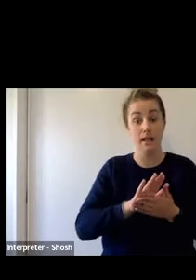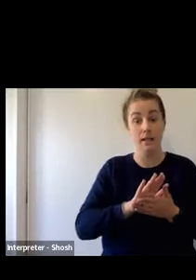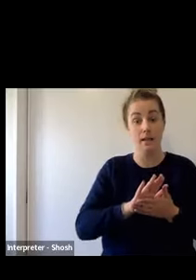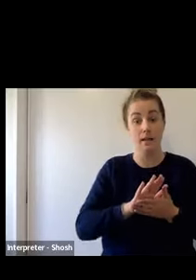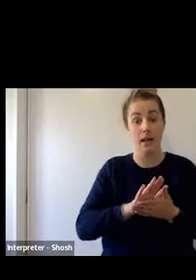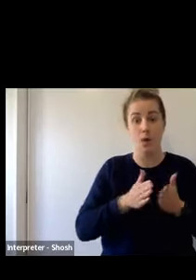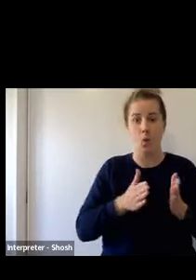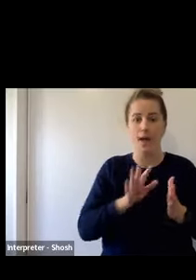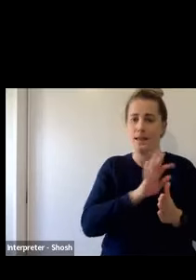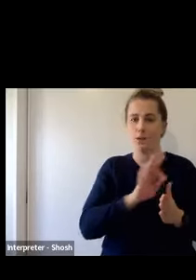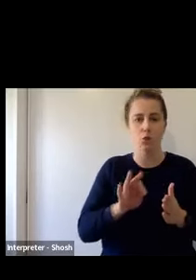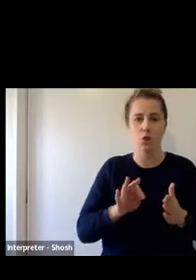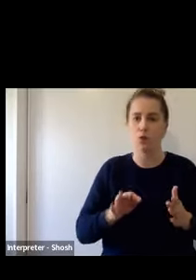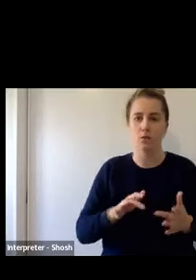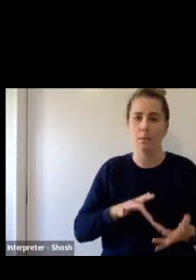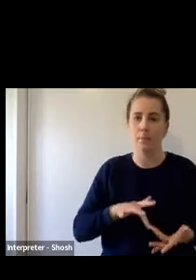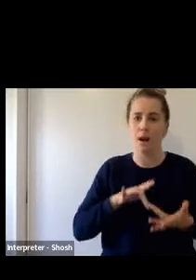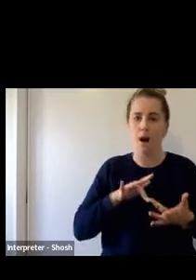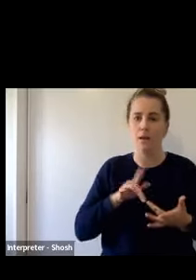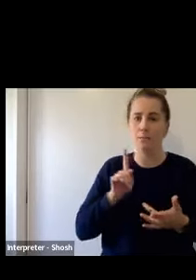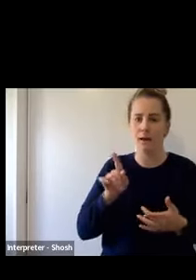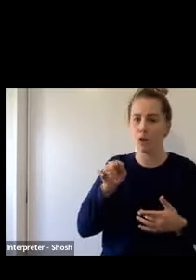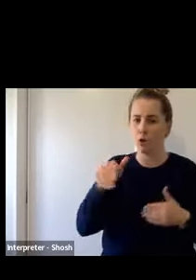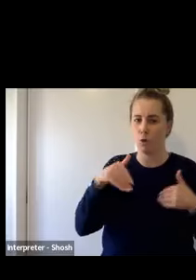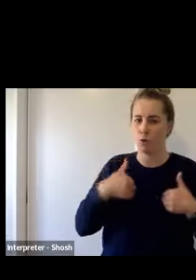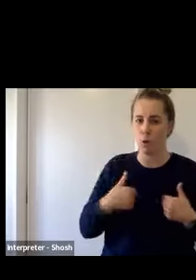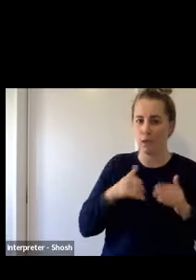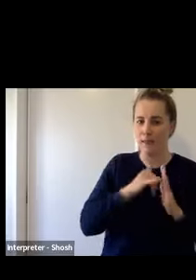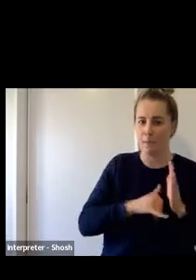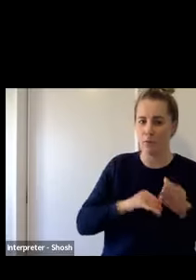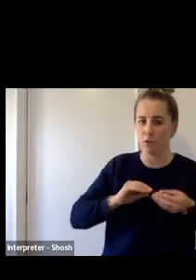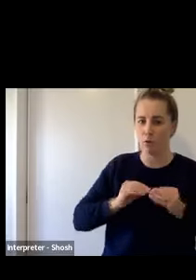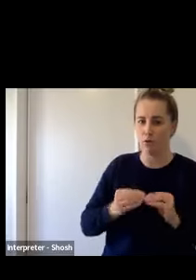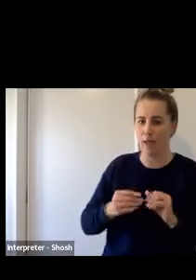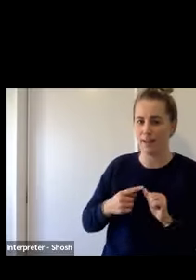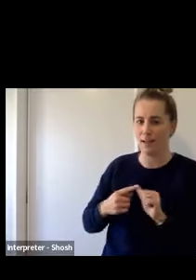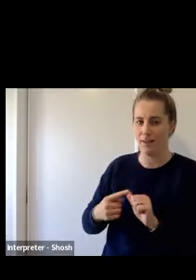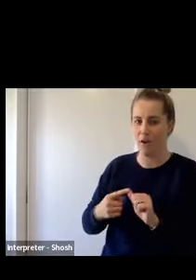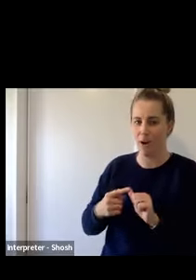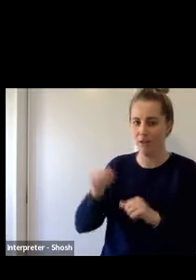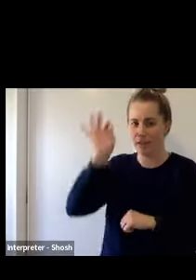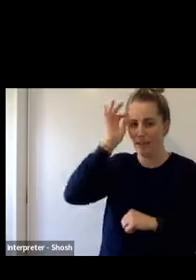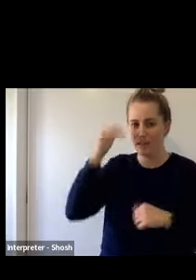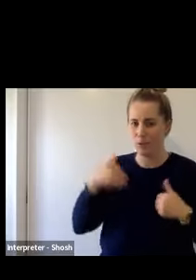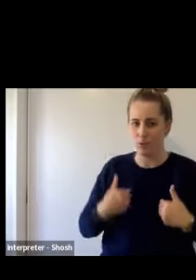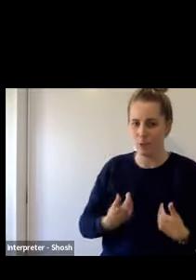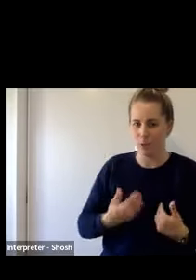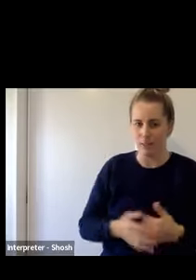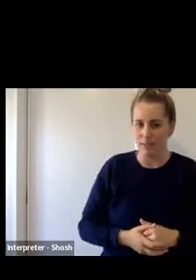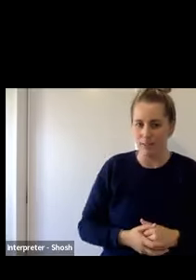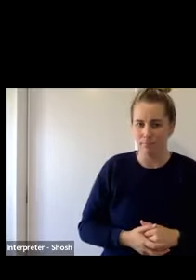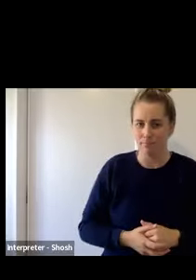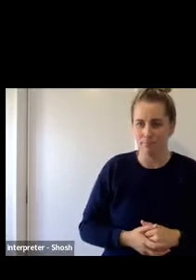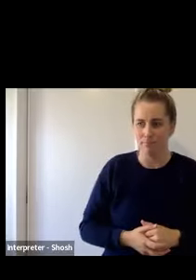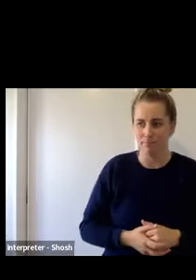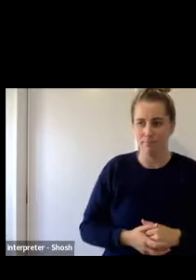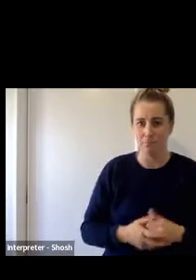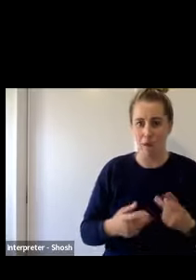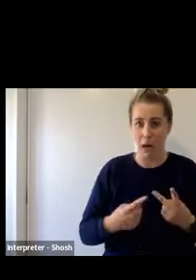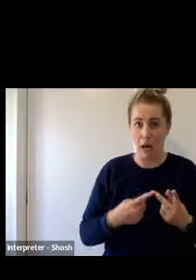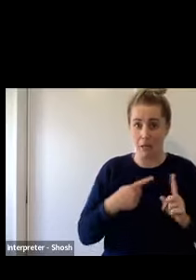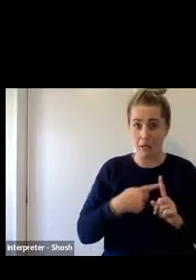impolitely, but I'm under the impression that you don't need a bill to create an advisory committee. And the fact that no other targets